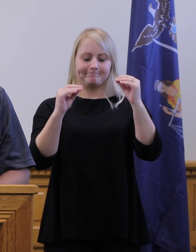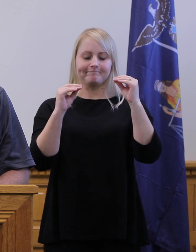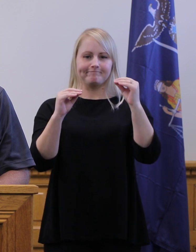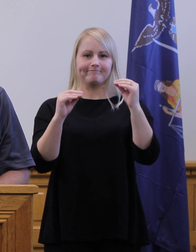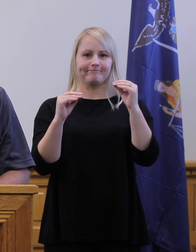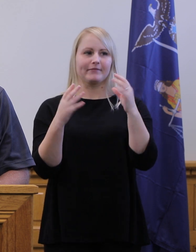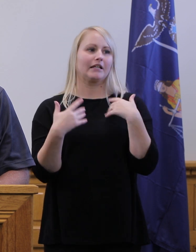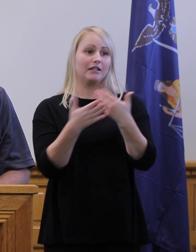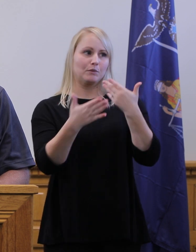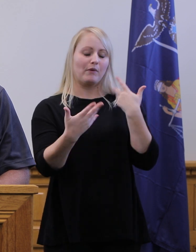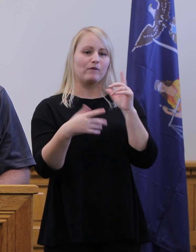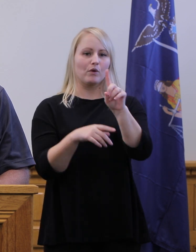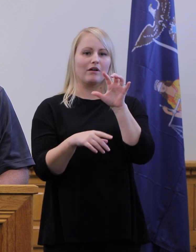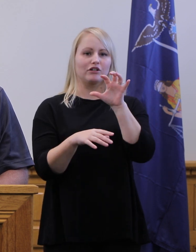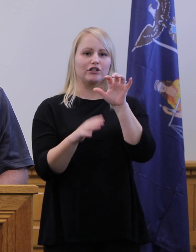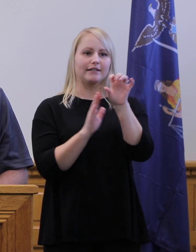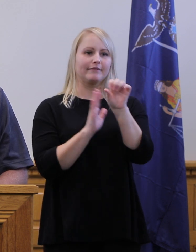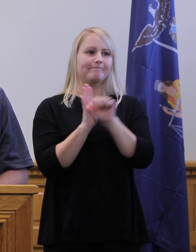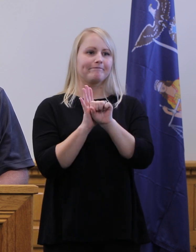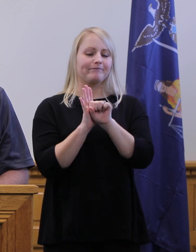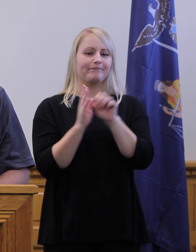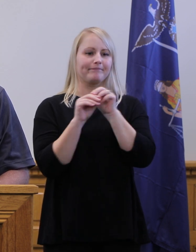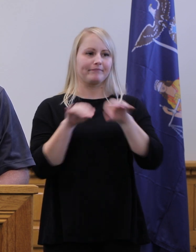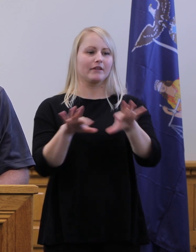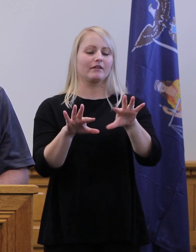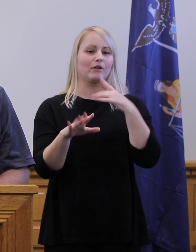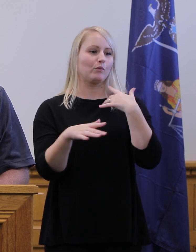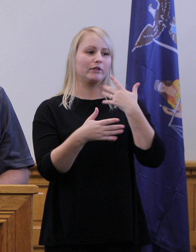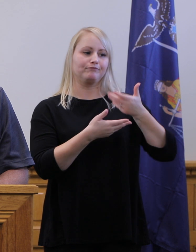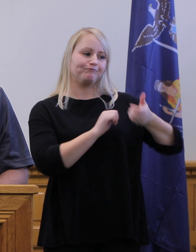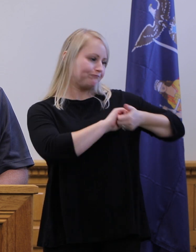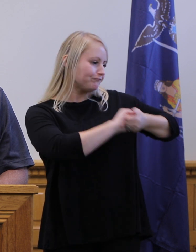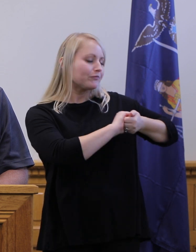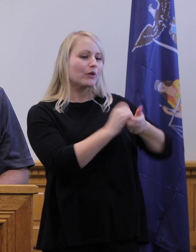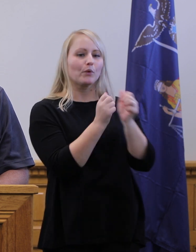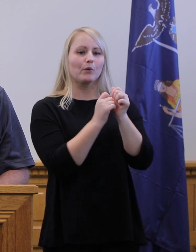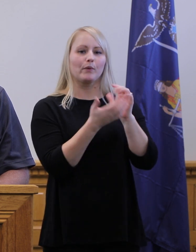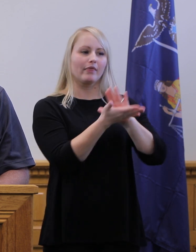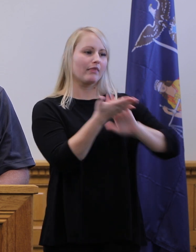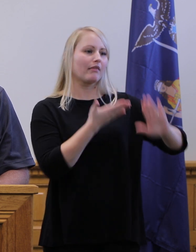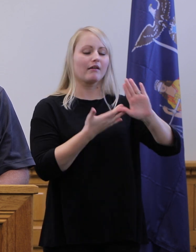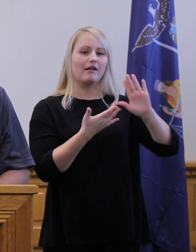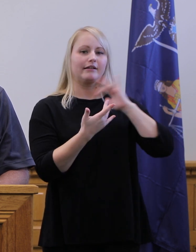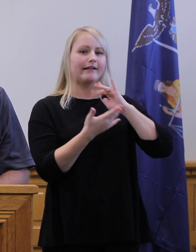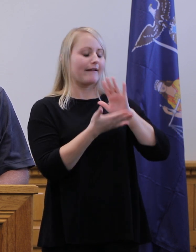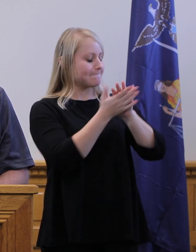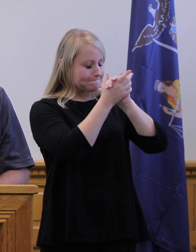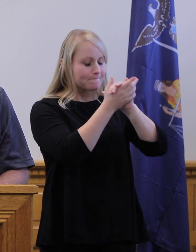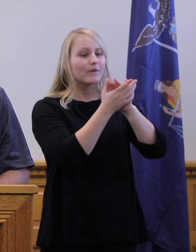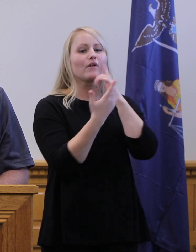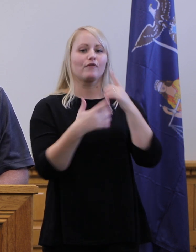suspend in-person classes. We continue to work very closely with the college, and I commend President Stanley for taking proactive